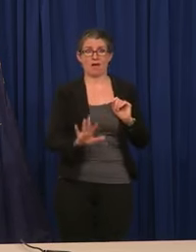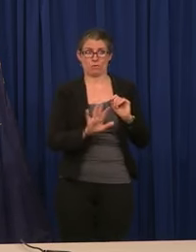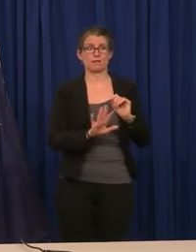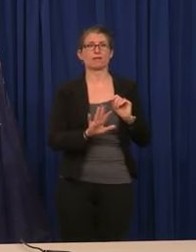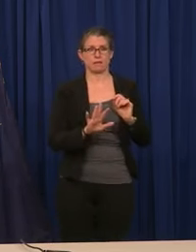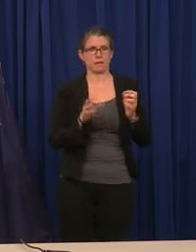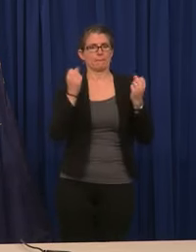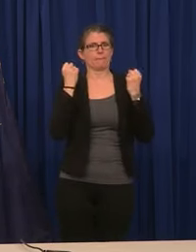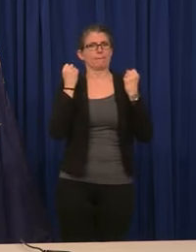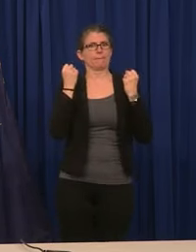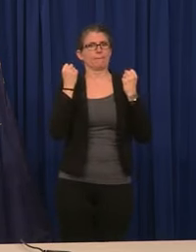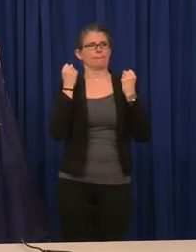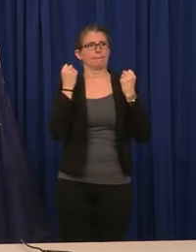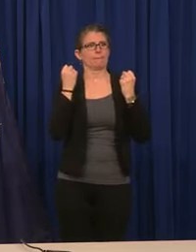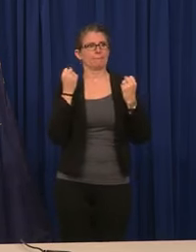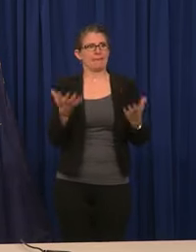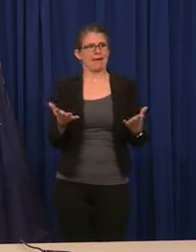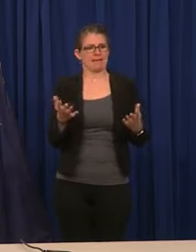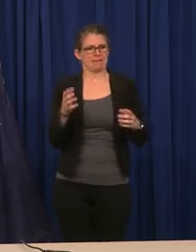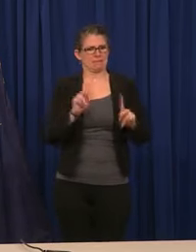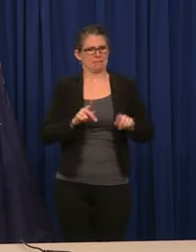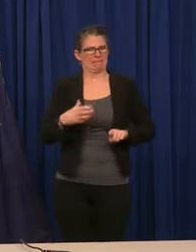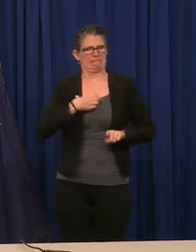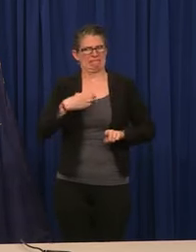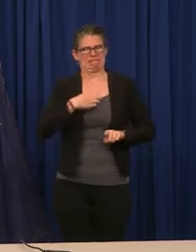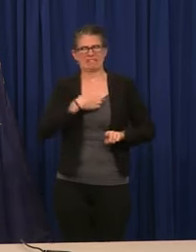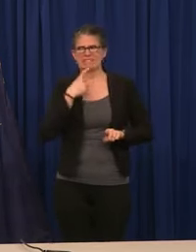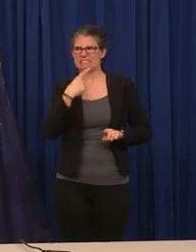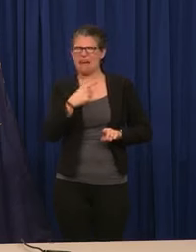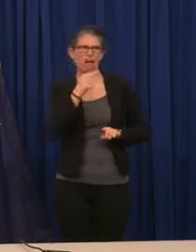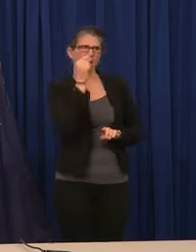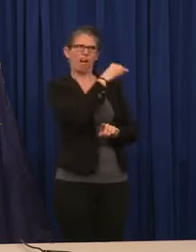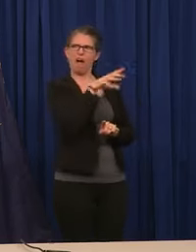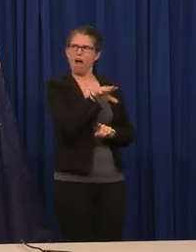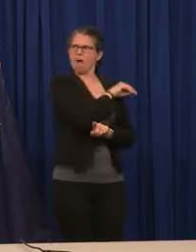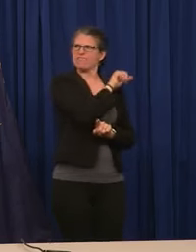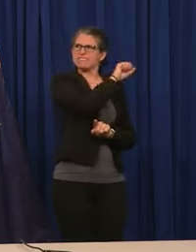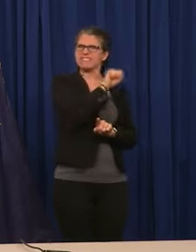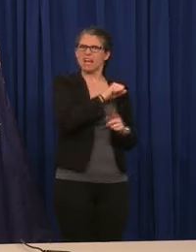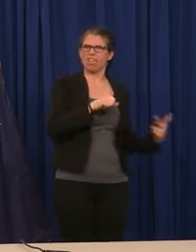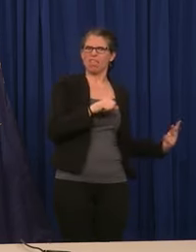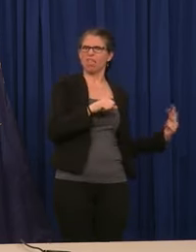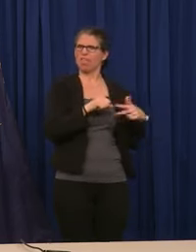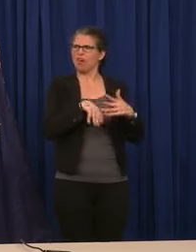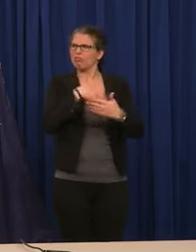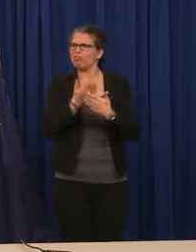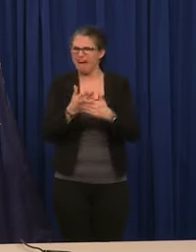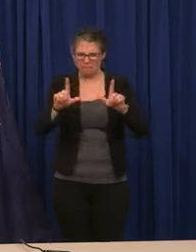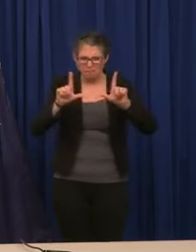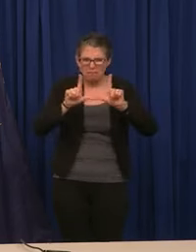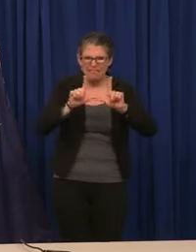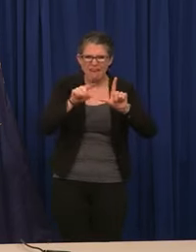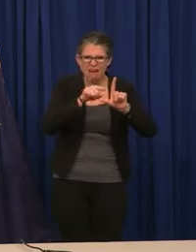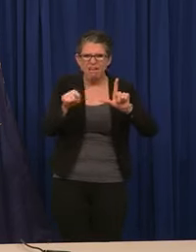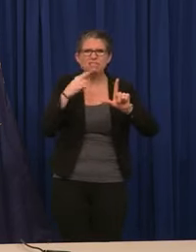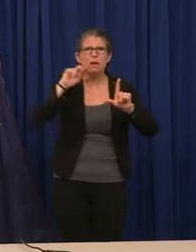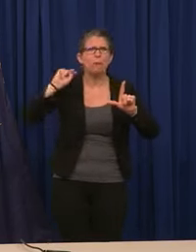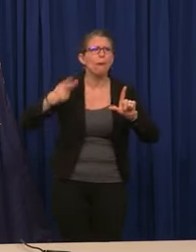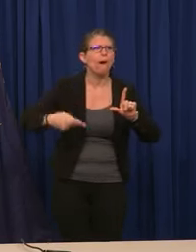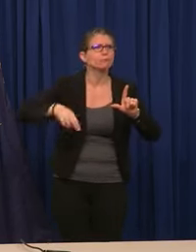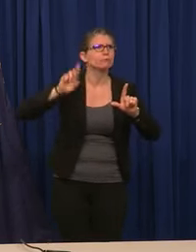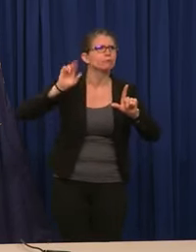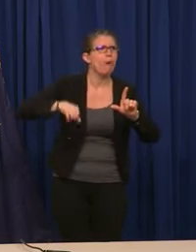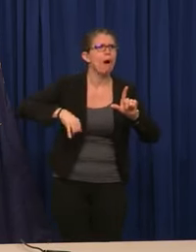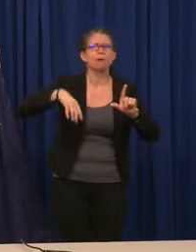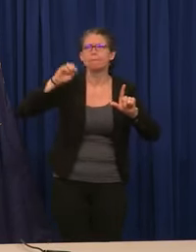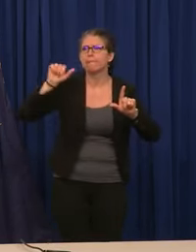the 14-day mandatory quarantine, but realistically, they probably are going to the grocery store and things like that. I mean, what would you tell